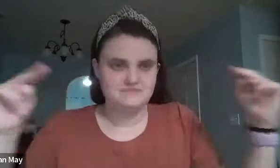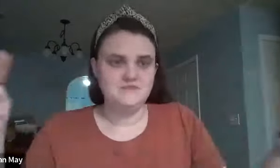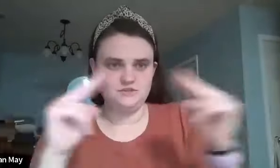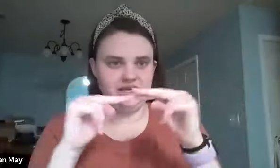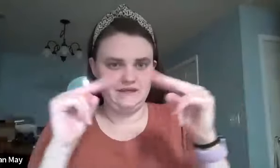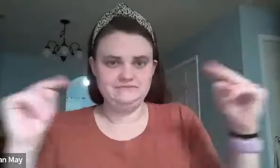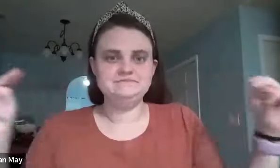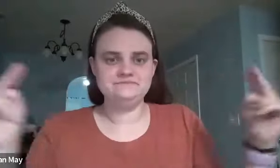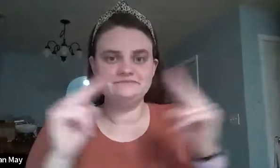There's your bacon.